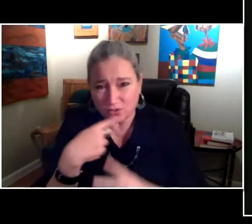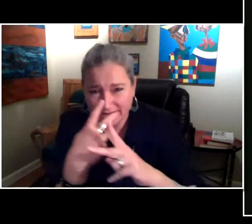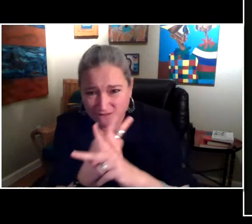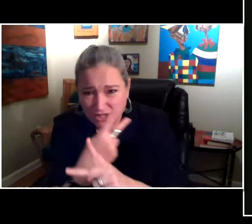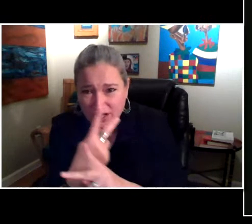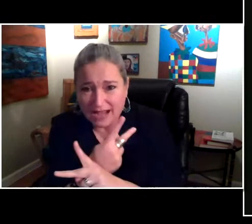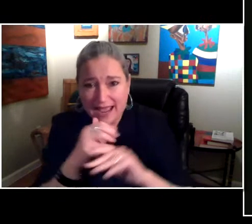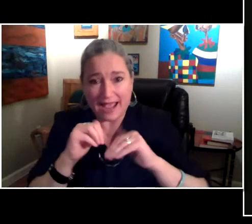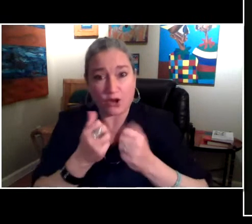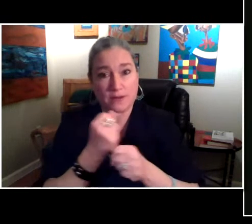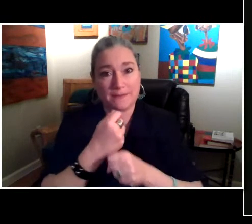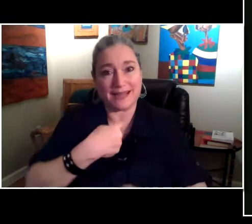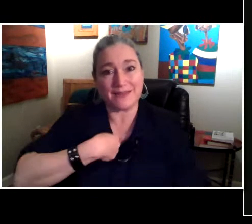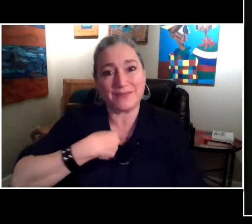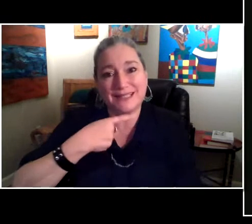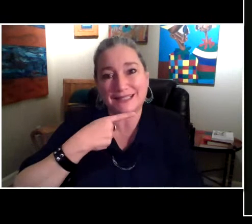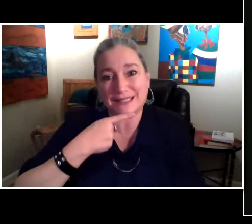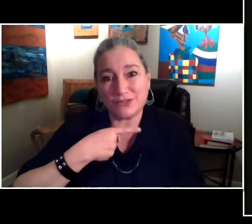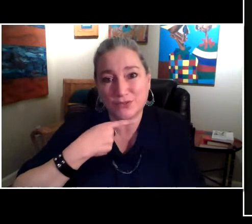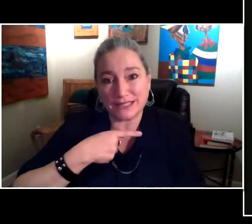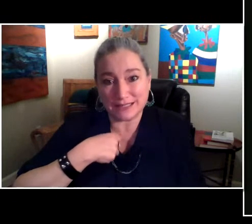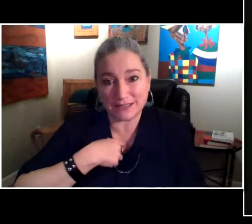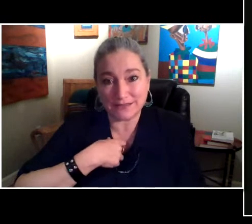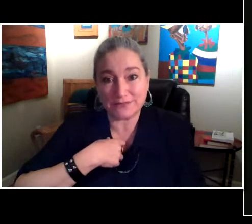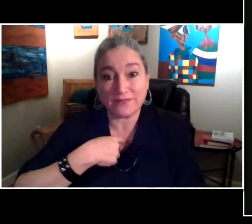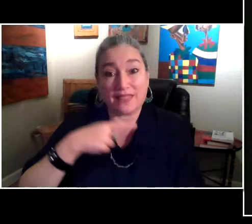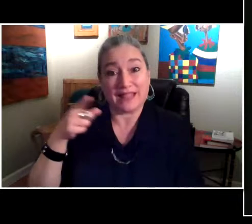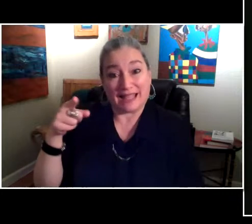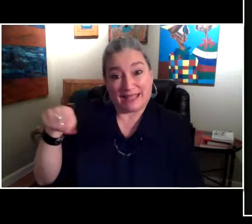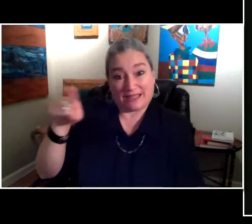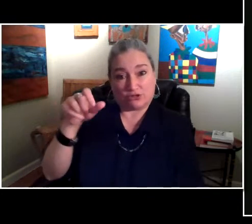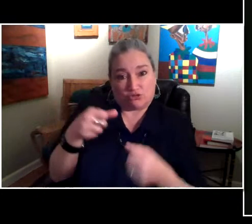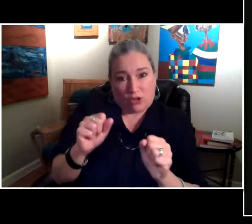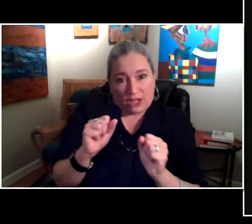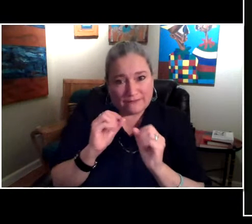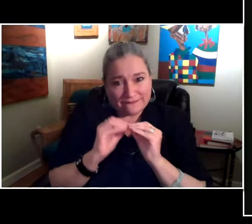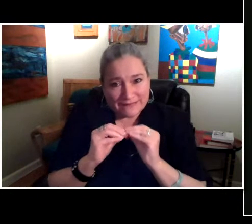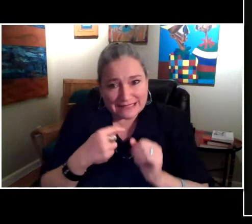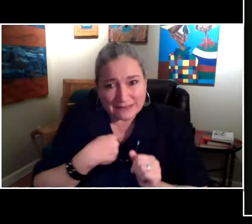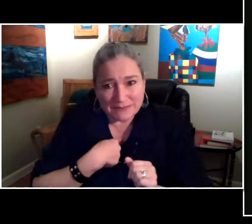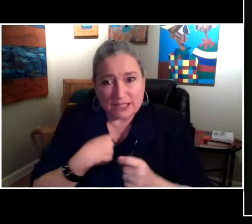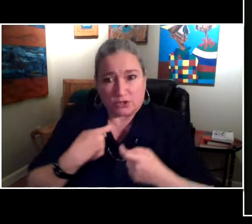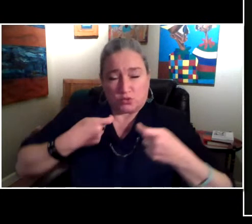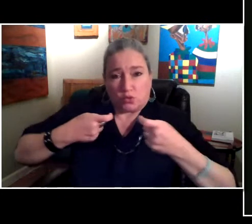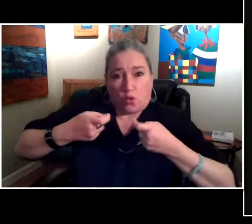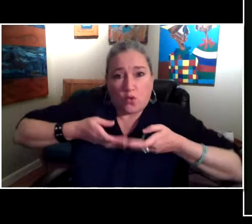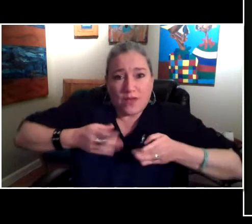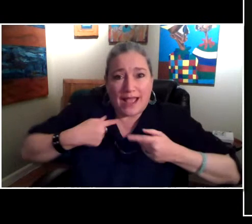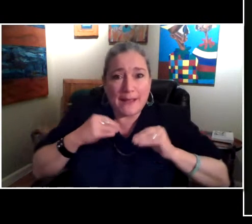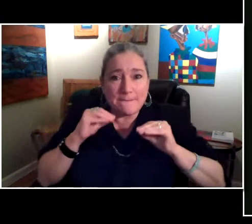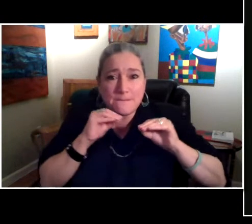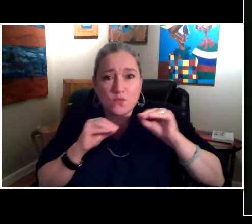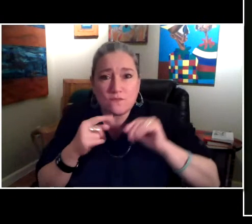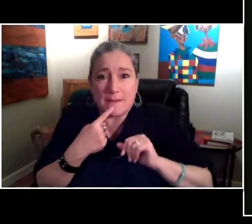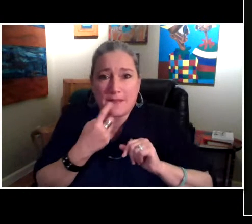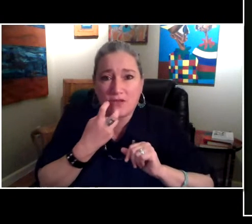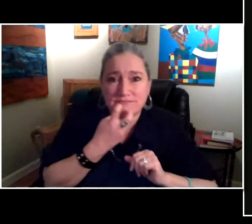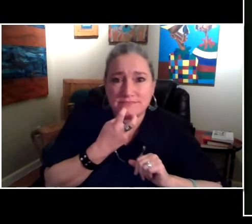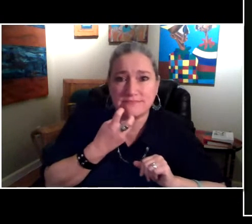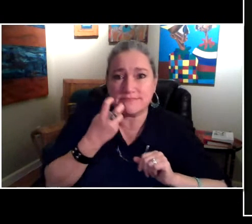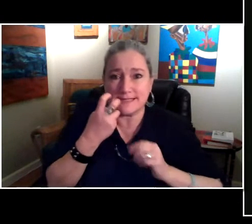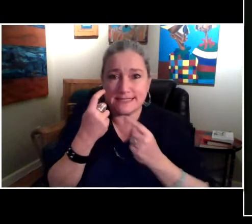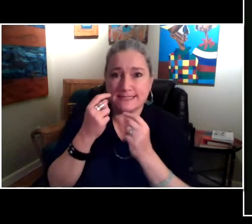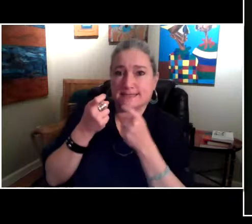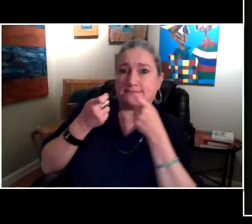me. They're always experimenting on me to figure out how to make me hearing. They try to